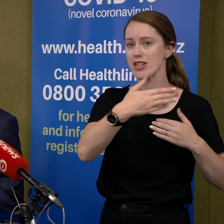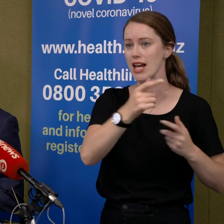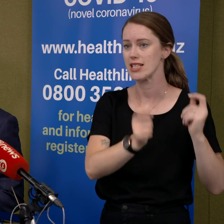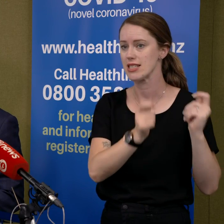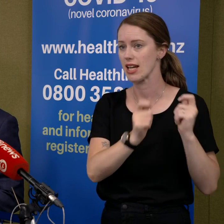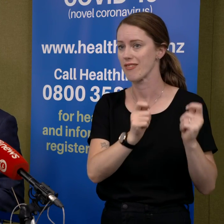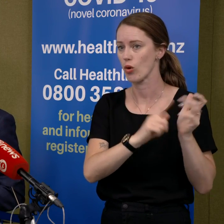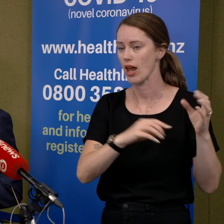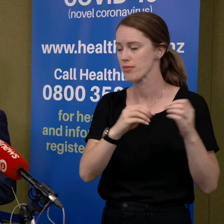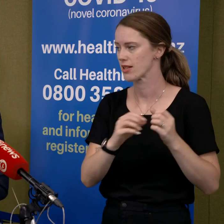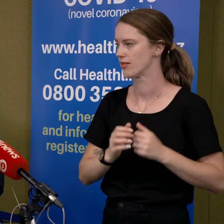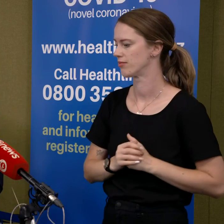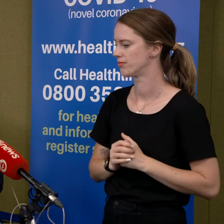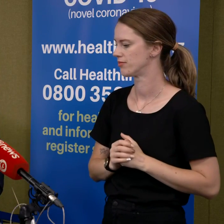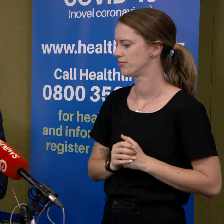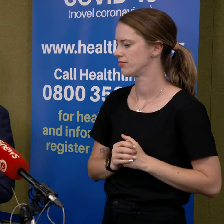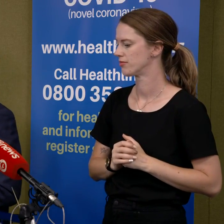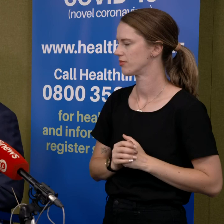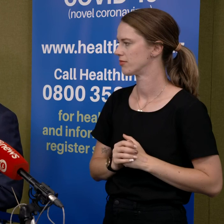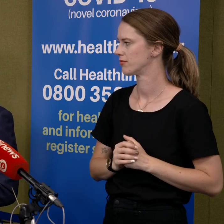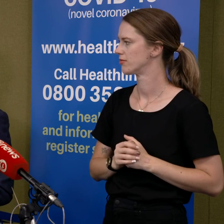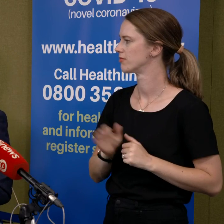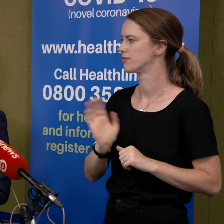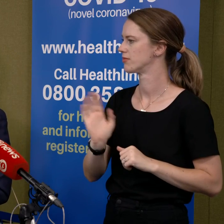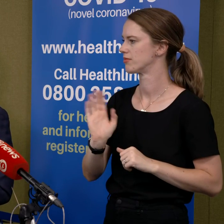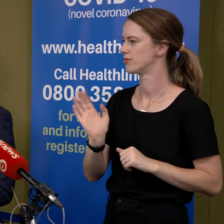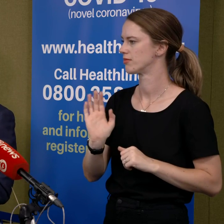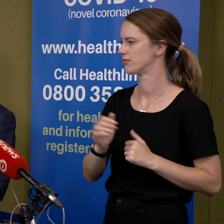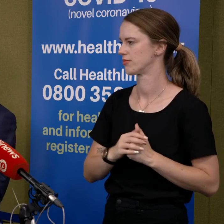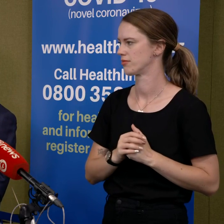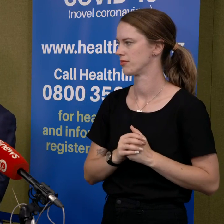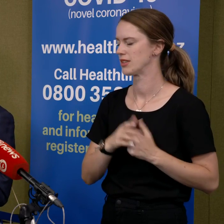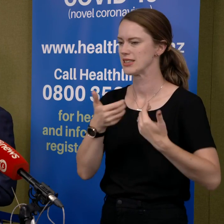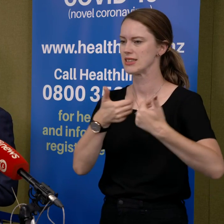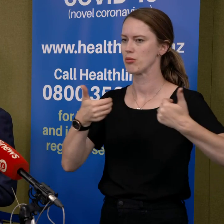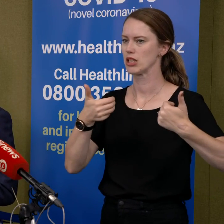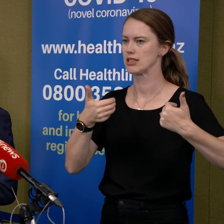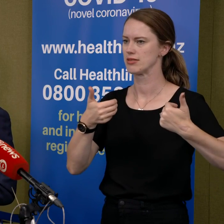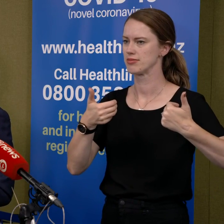that's done in labs? No, it wouldn't, no, because it's a separate